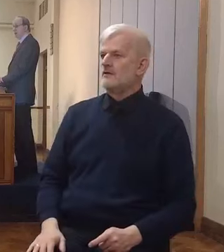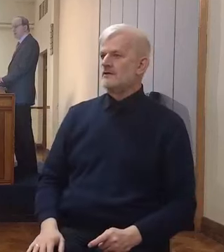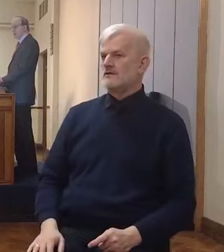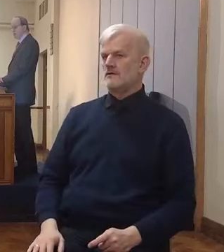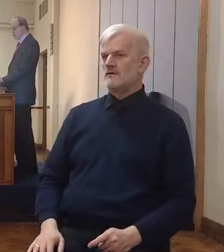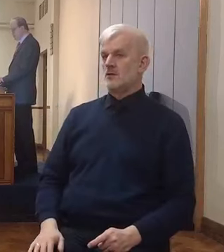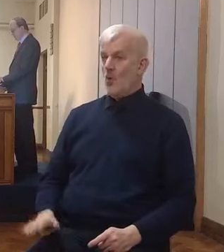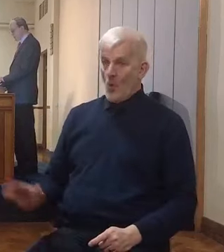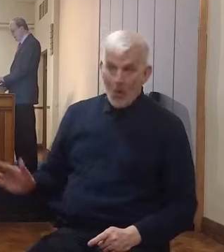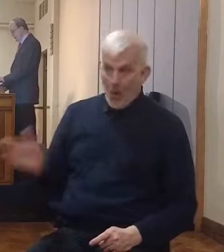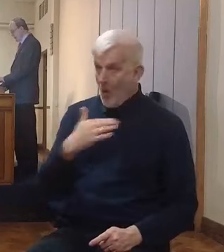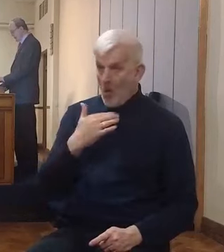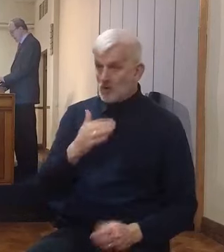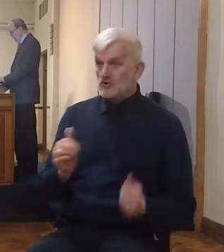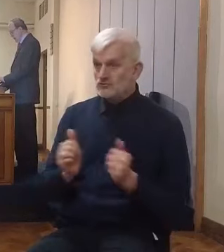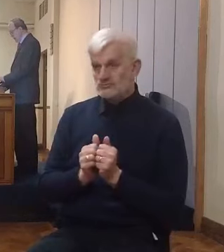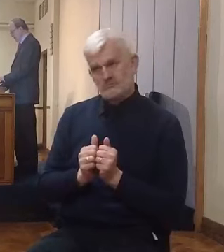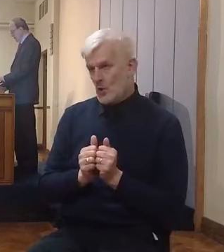of them,